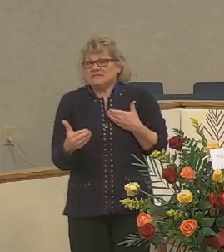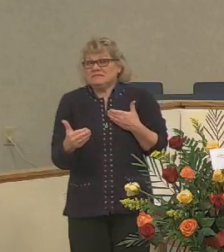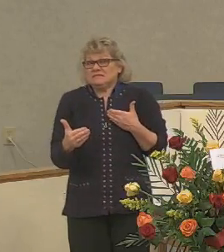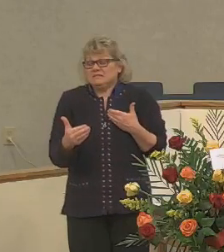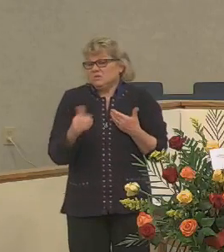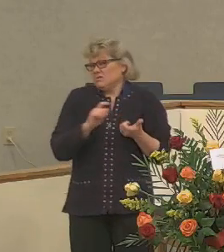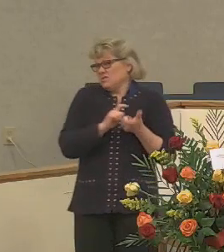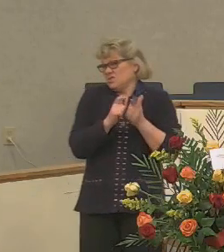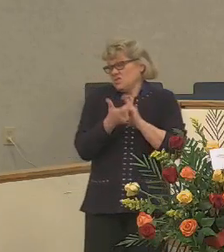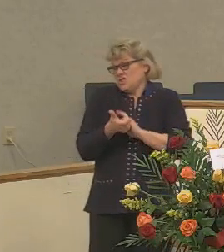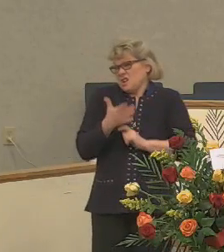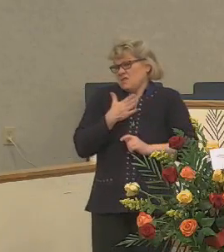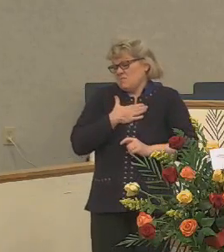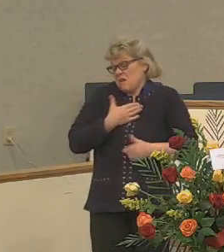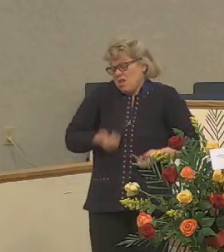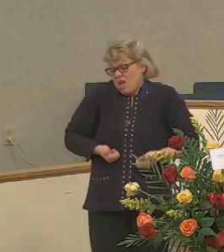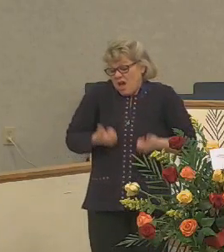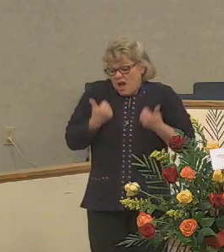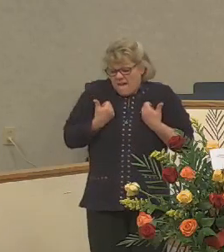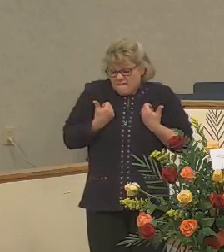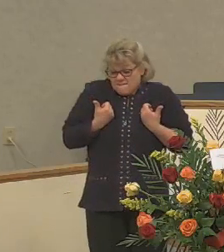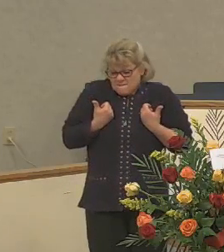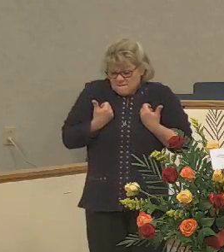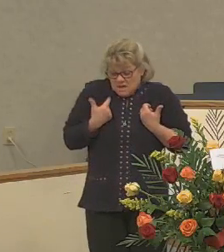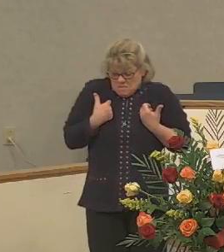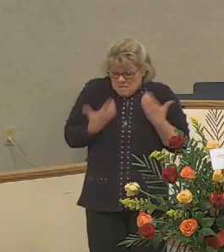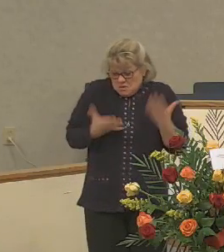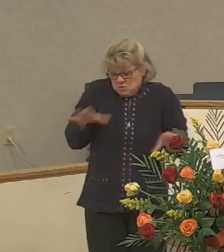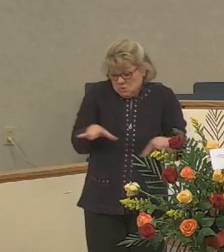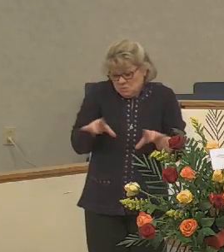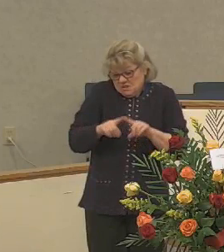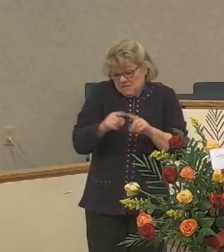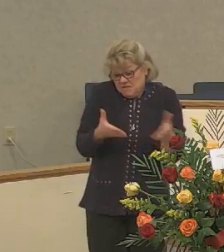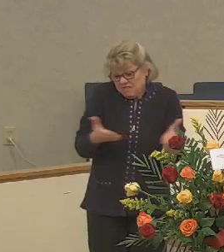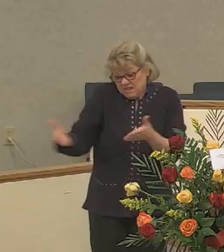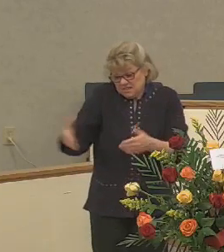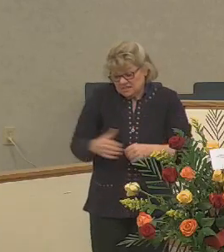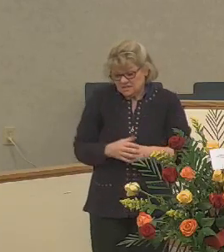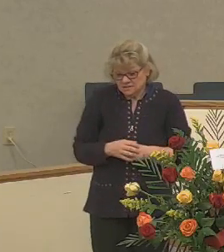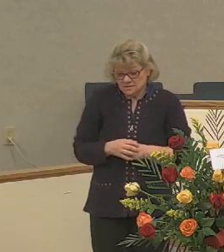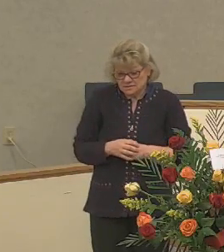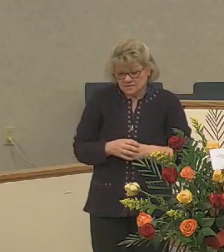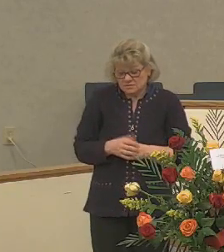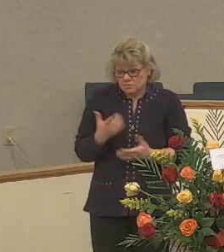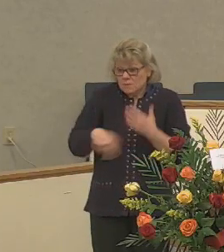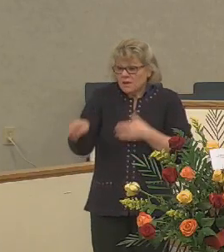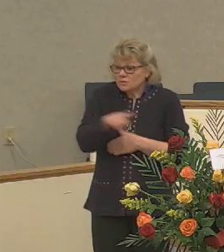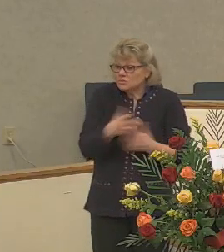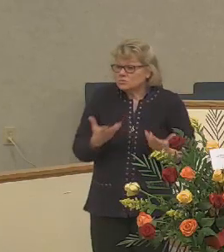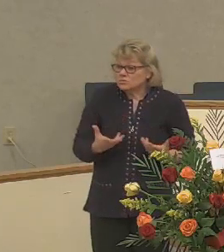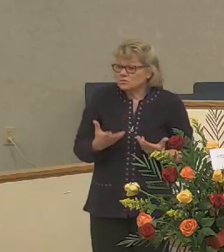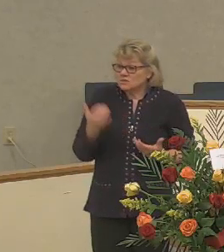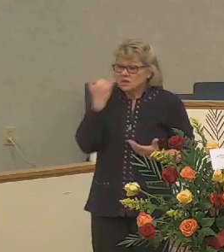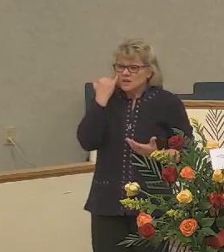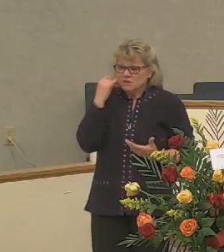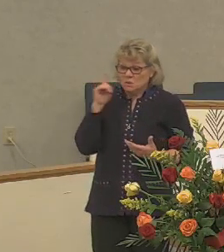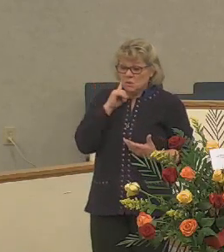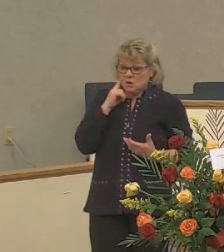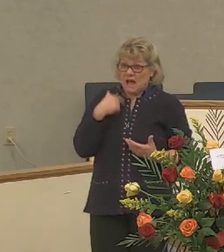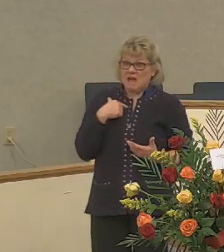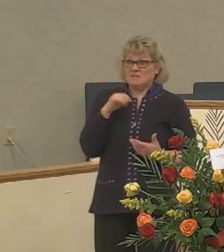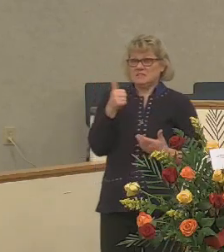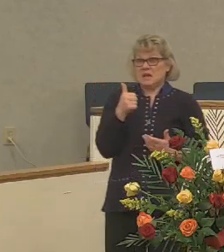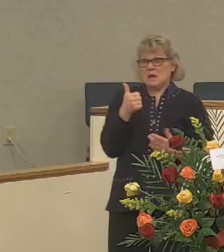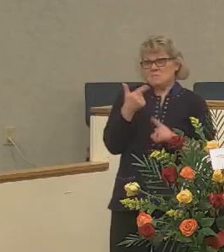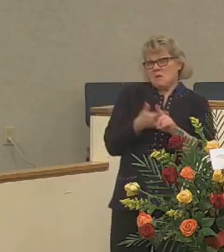would it change the way I live? Would it cause me to do some things differently? How about you? If you heard you had 10